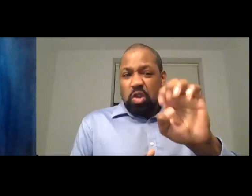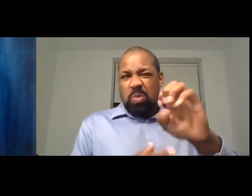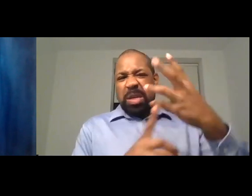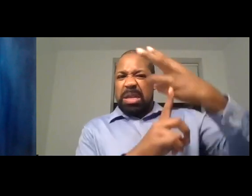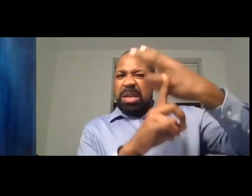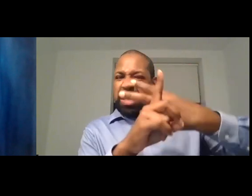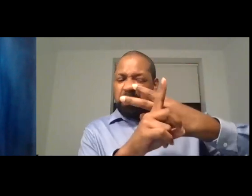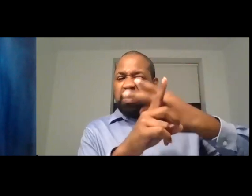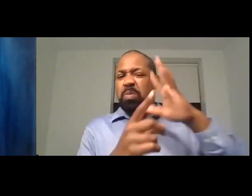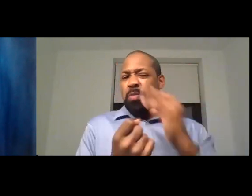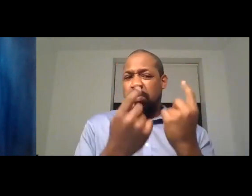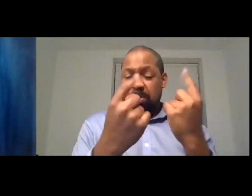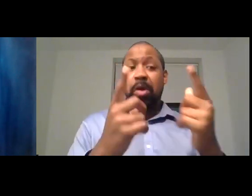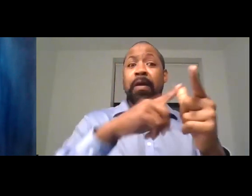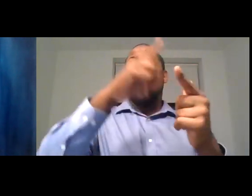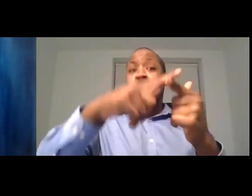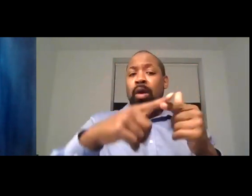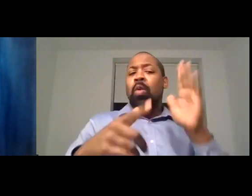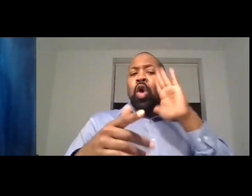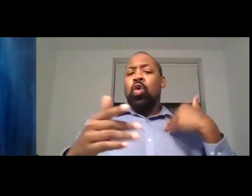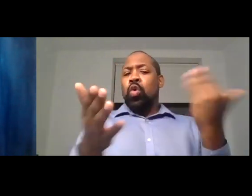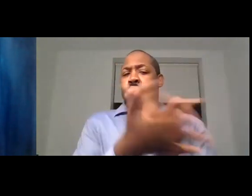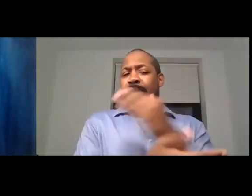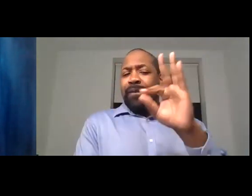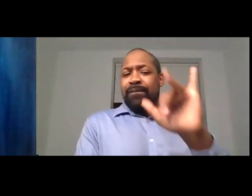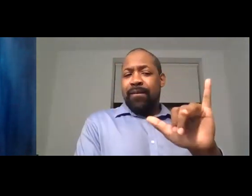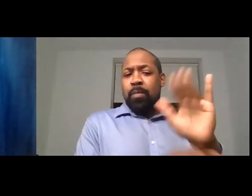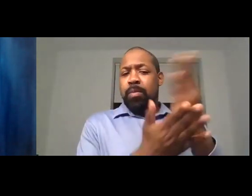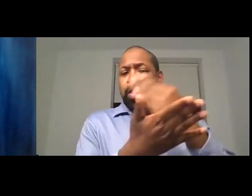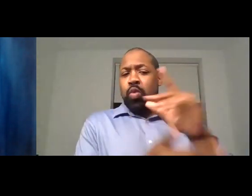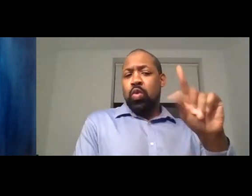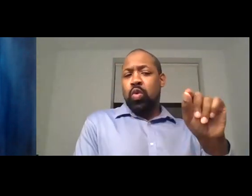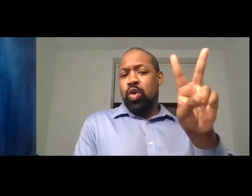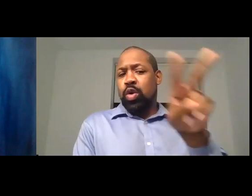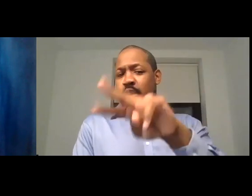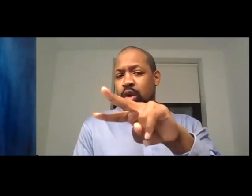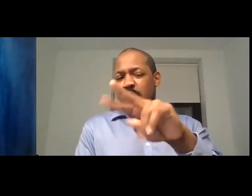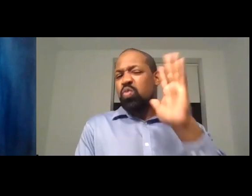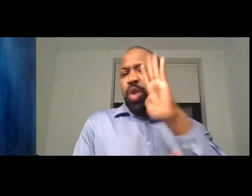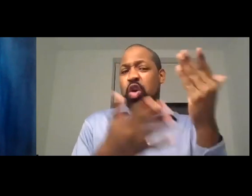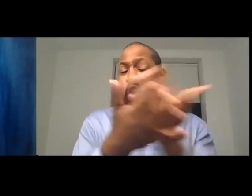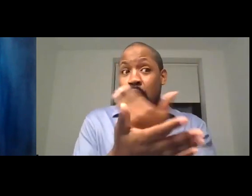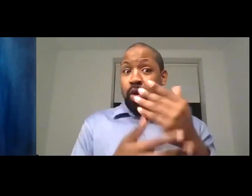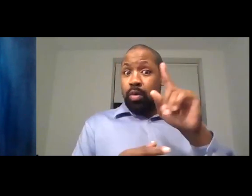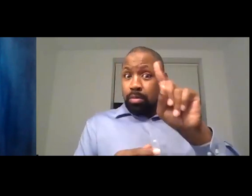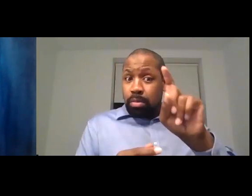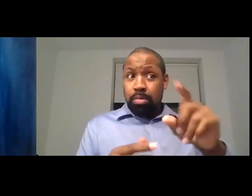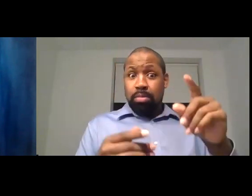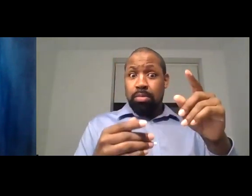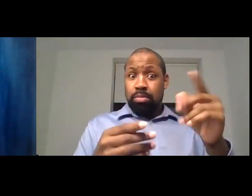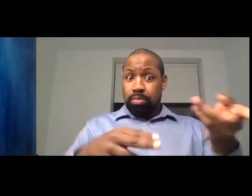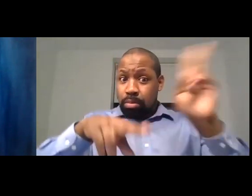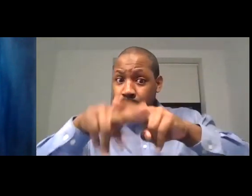a few more months up to May, June, where we'll continue to spend in the budget. And then we will begin